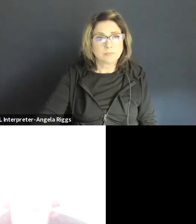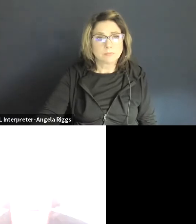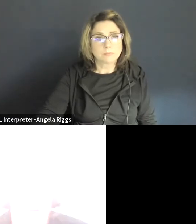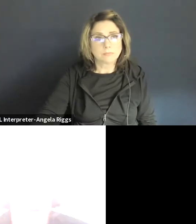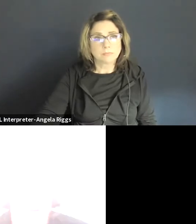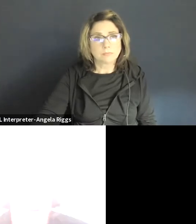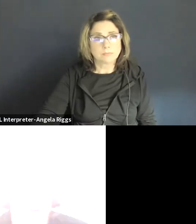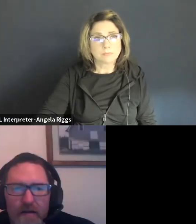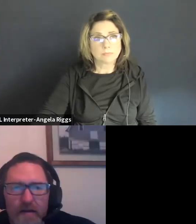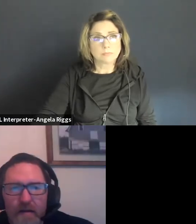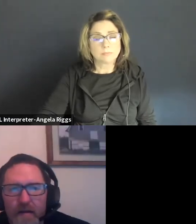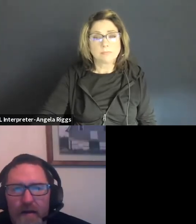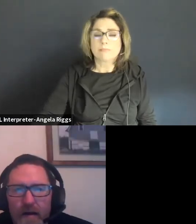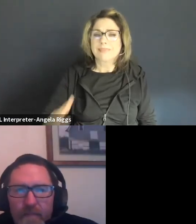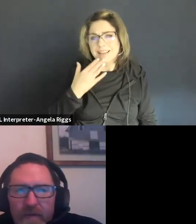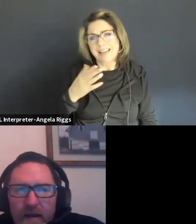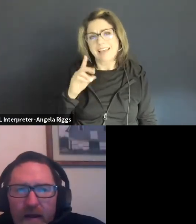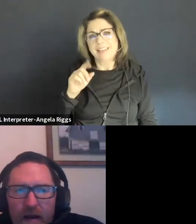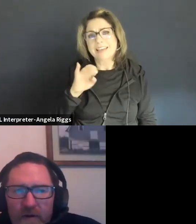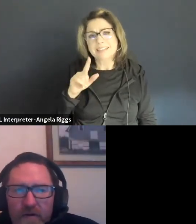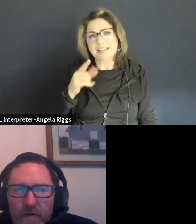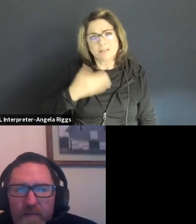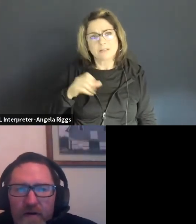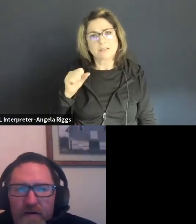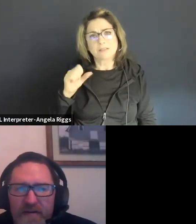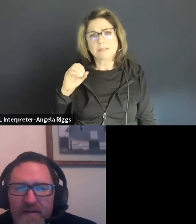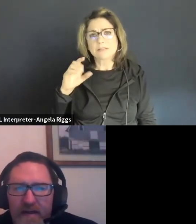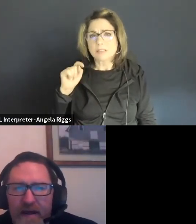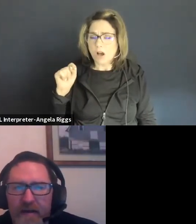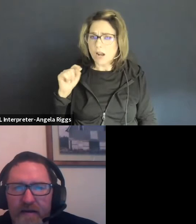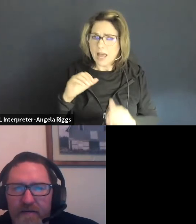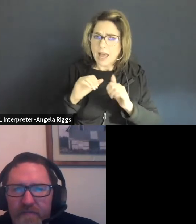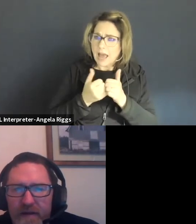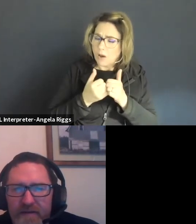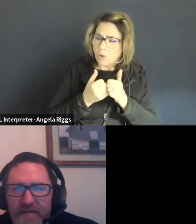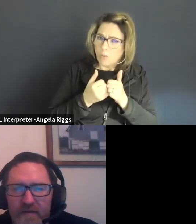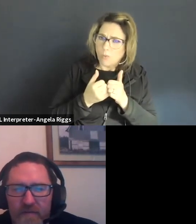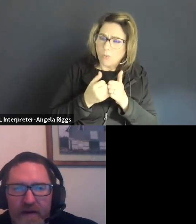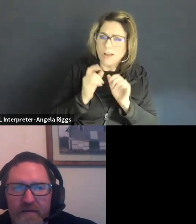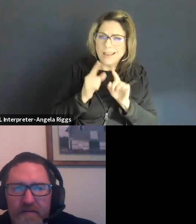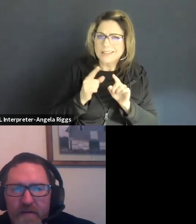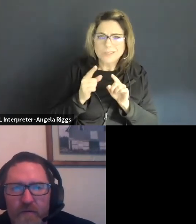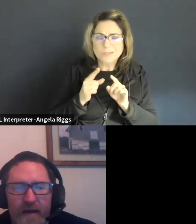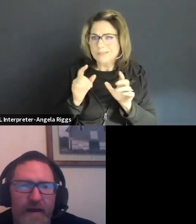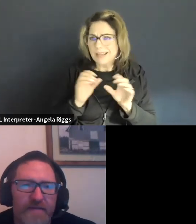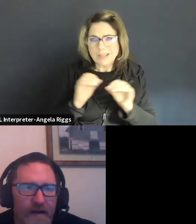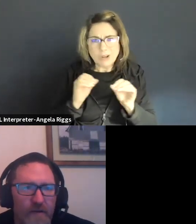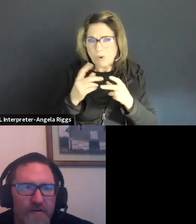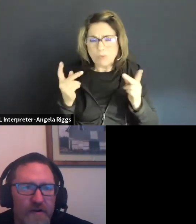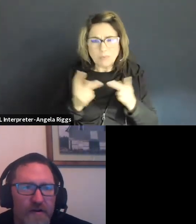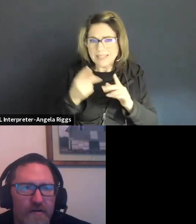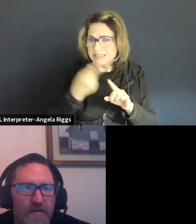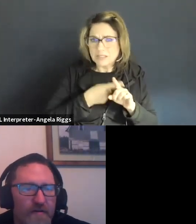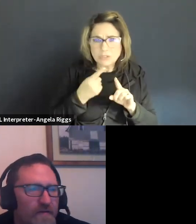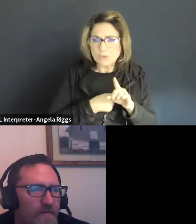Thanks, Daniel. This is Scott again. How would you go about addressing the lack of places to rent? Quinn asked that